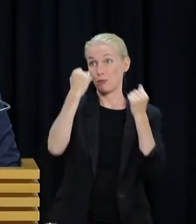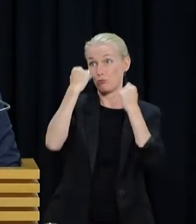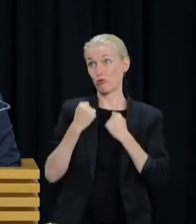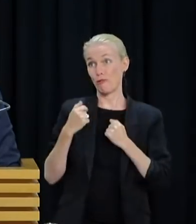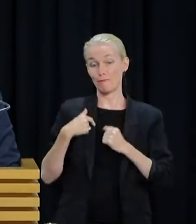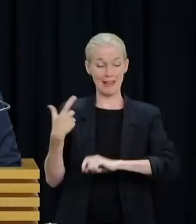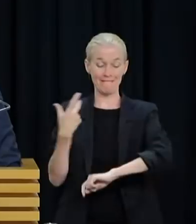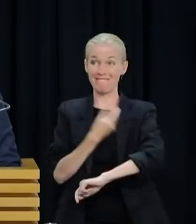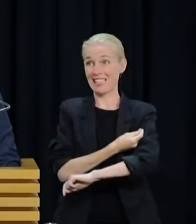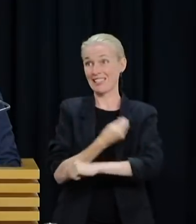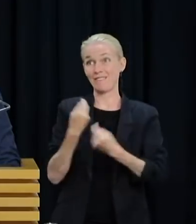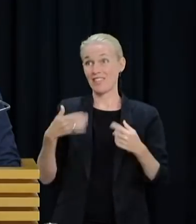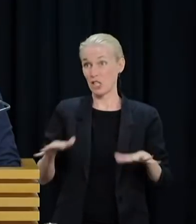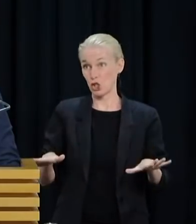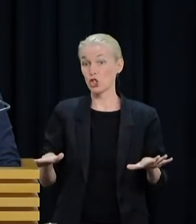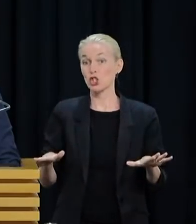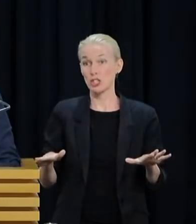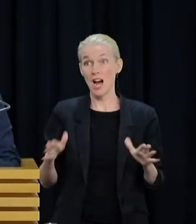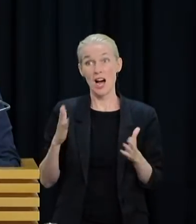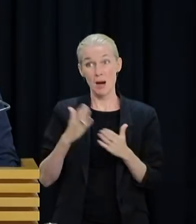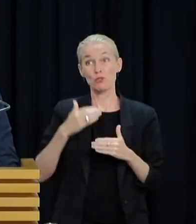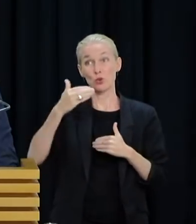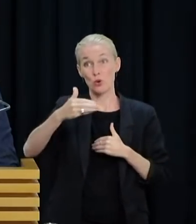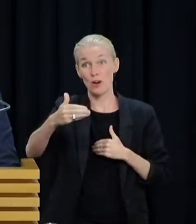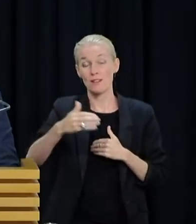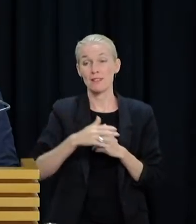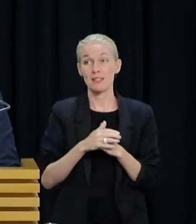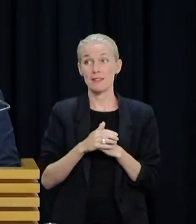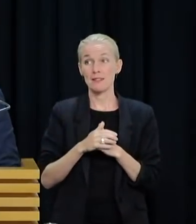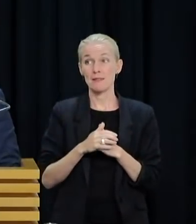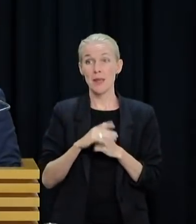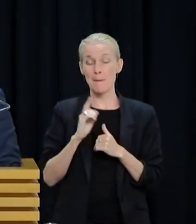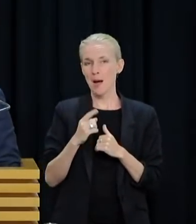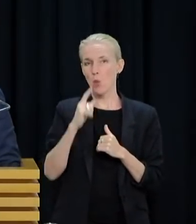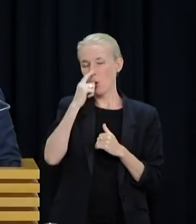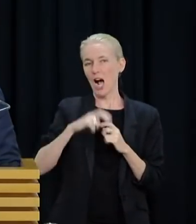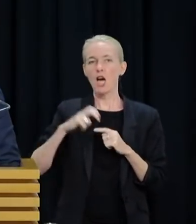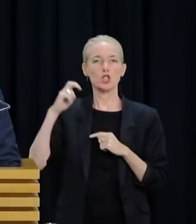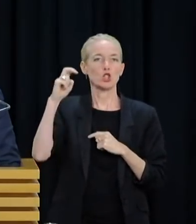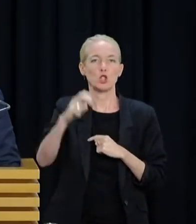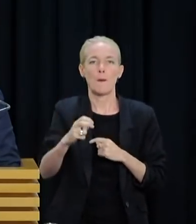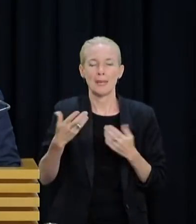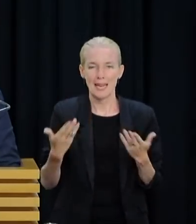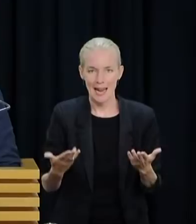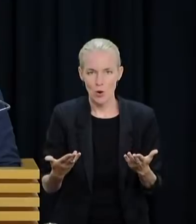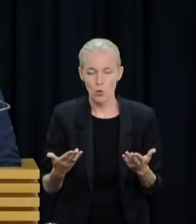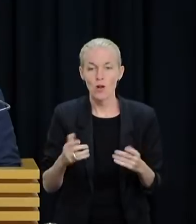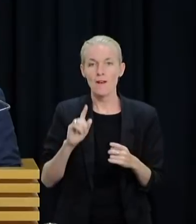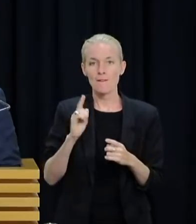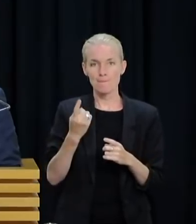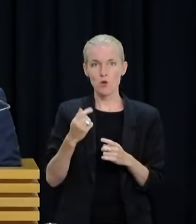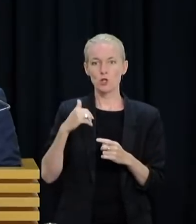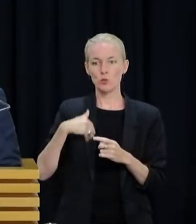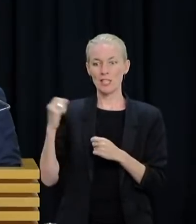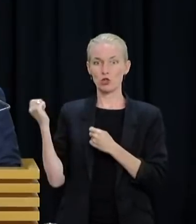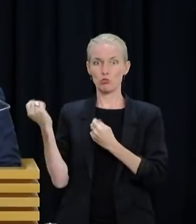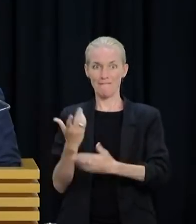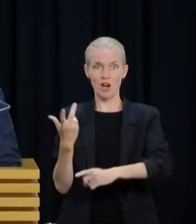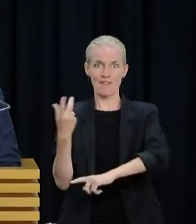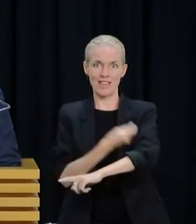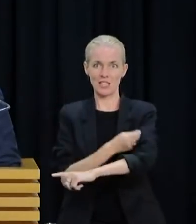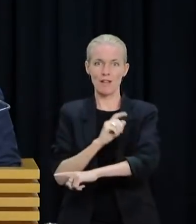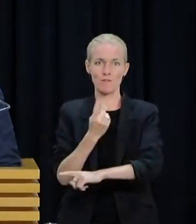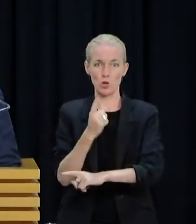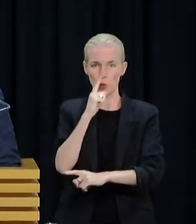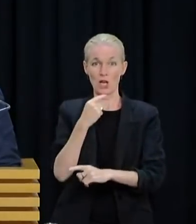COVID-19. Of course, before you start to introduce that as a prerequisite requirement, you have to make sure that people can actually get the vaccine. We're